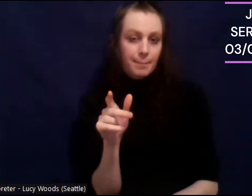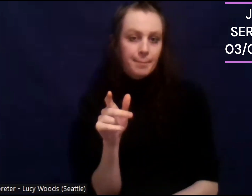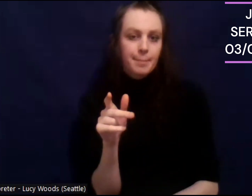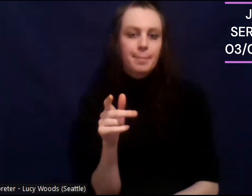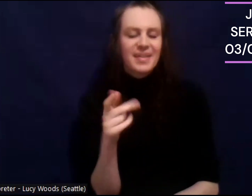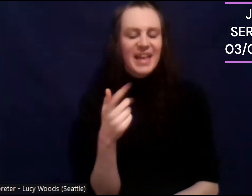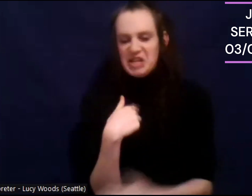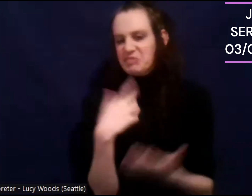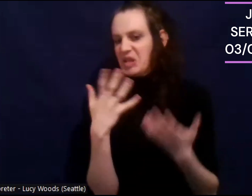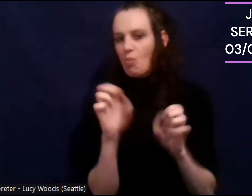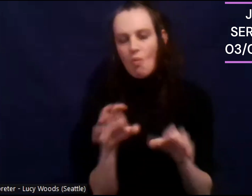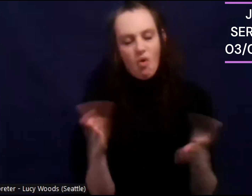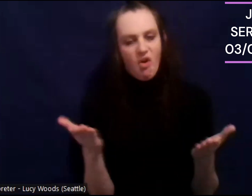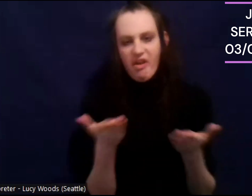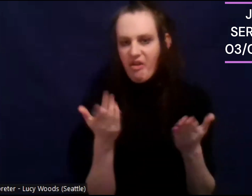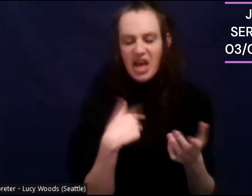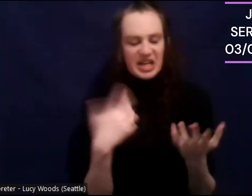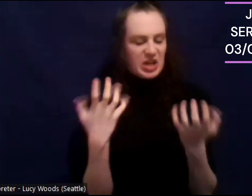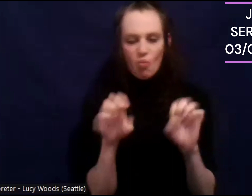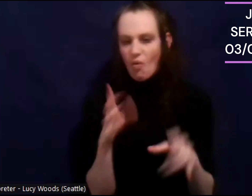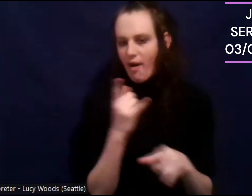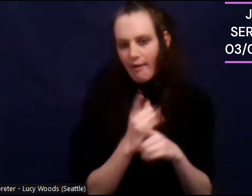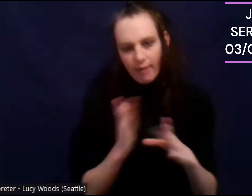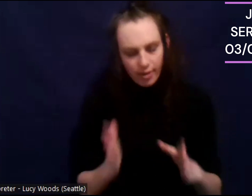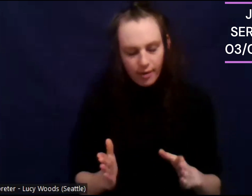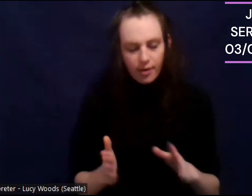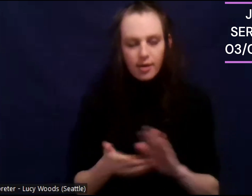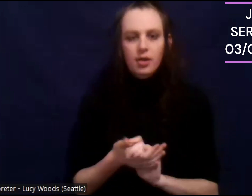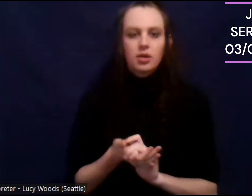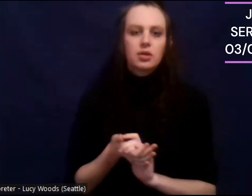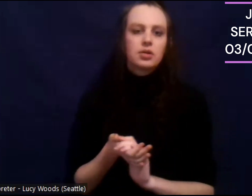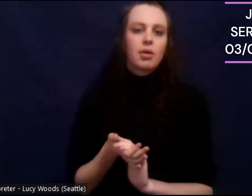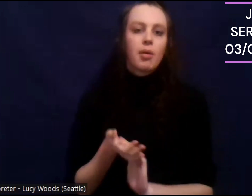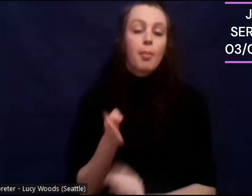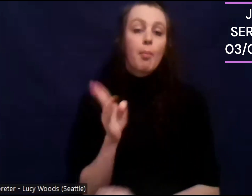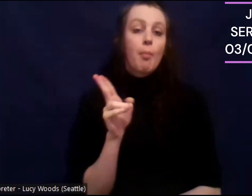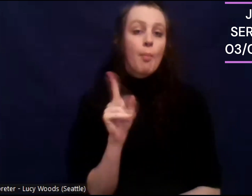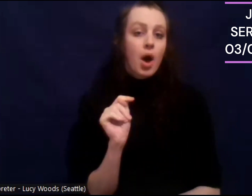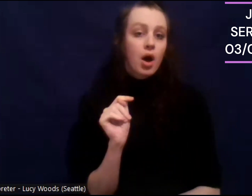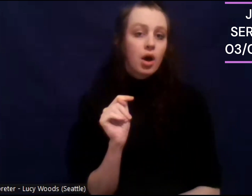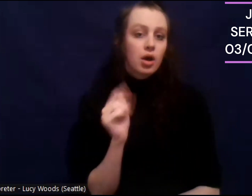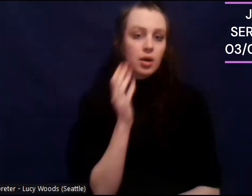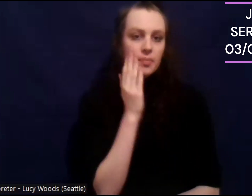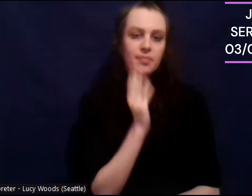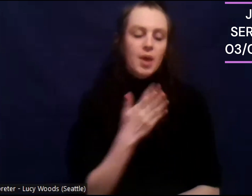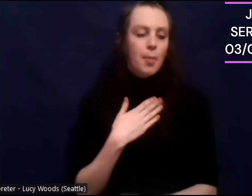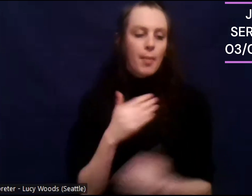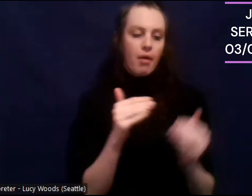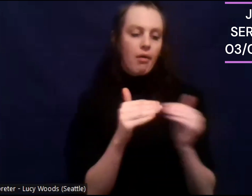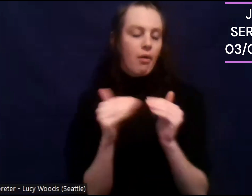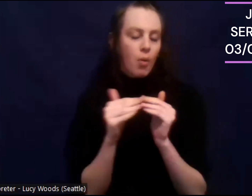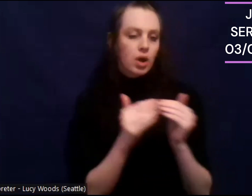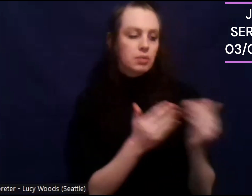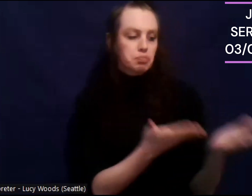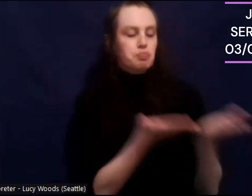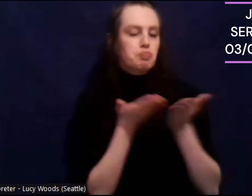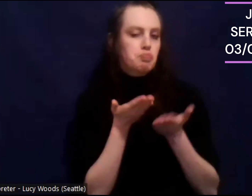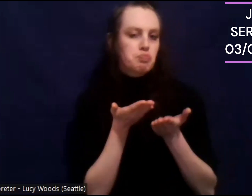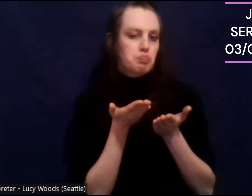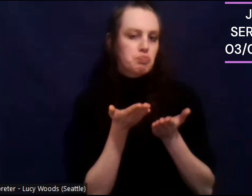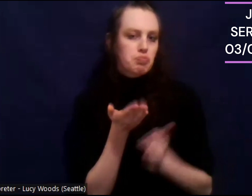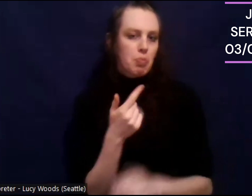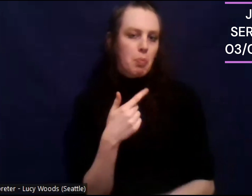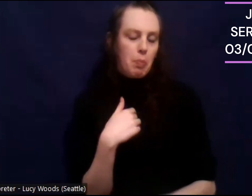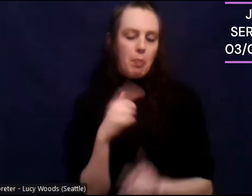to be here. I didn't want to be an alcoholic, but it was suggested to me by a coworker I had at the time that brought me to my first